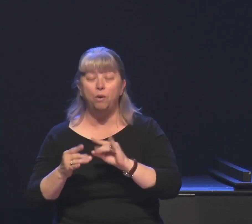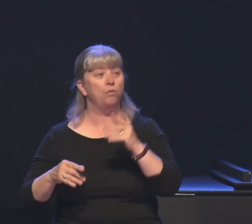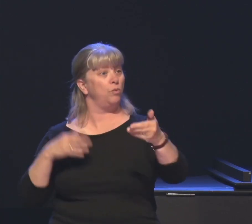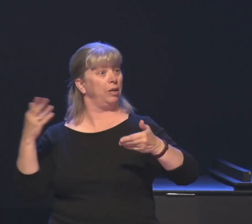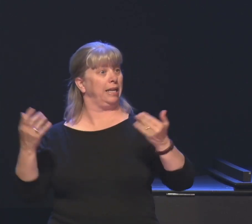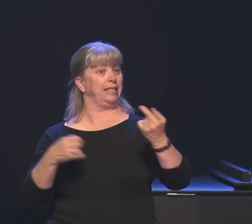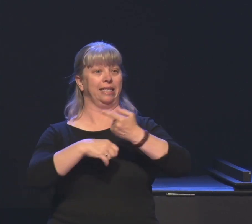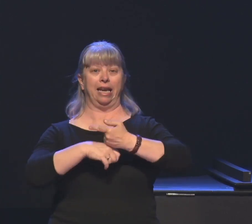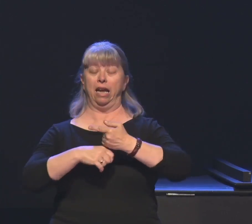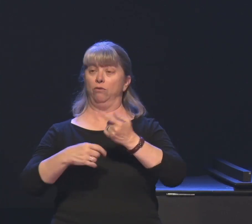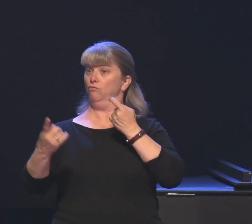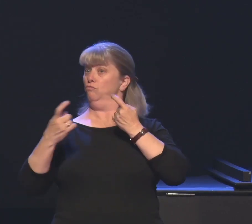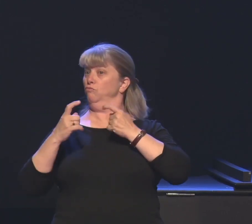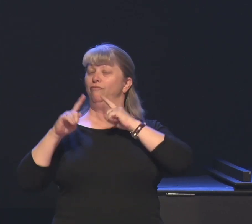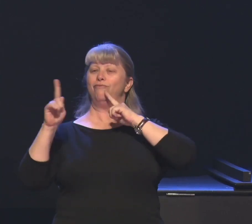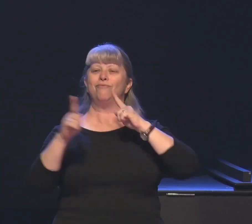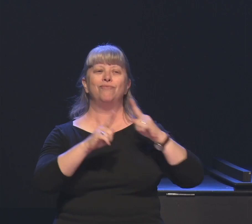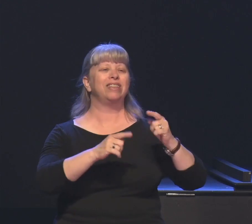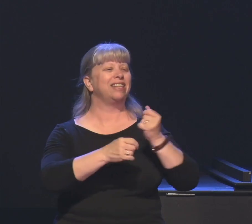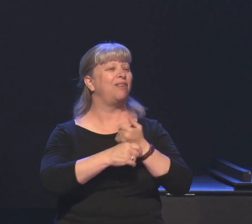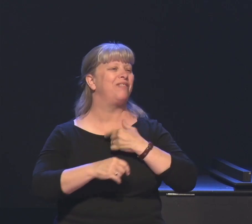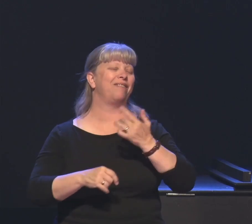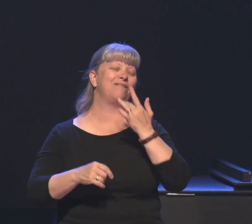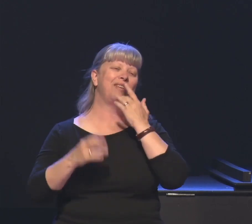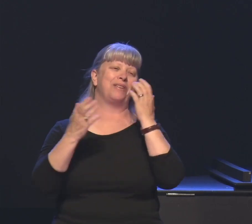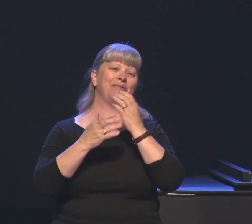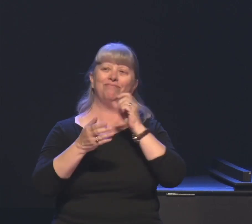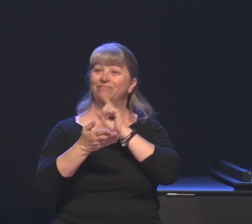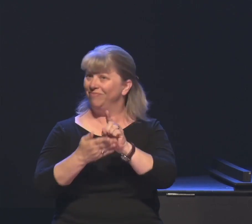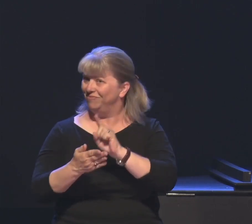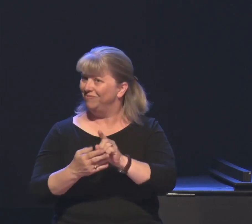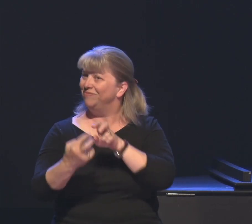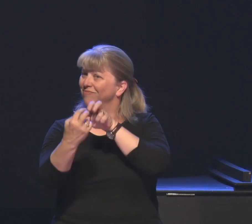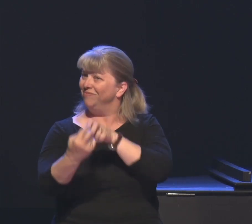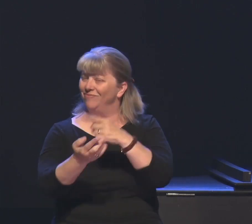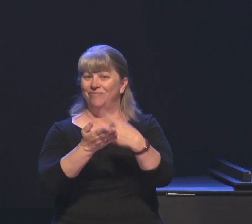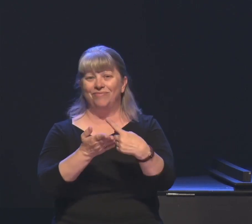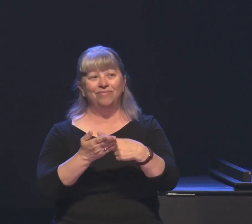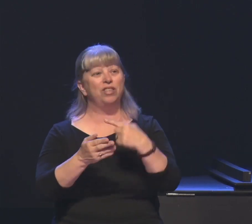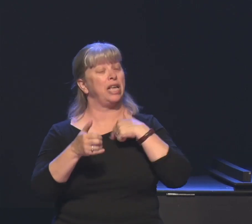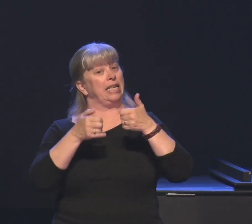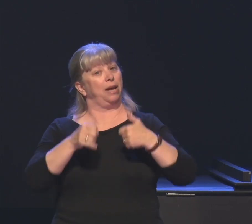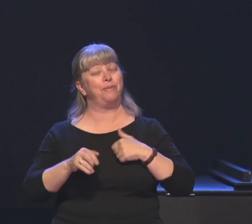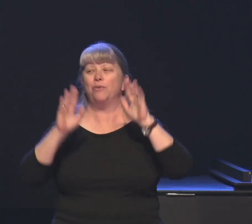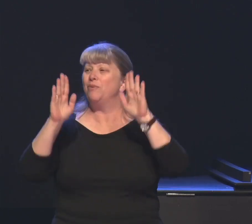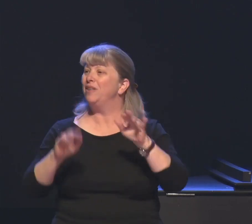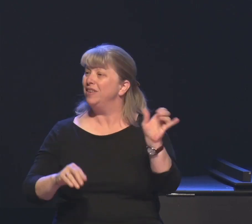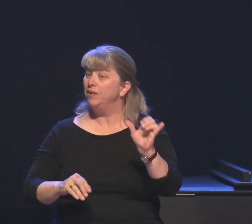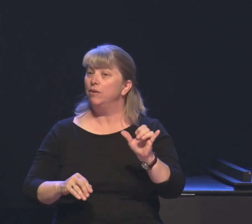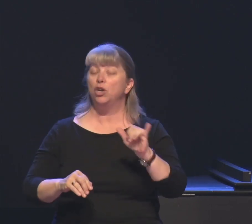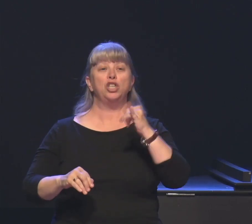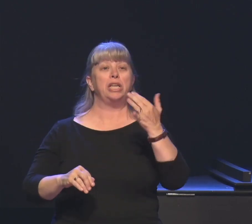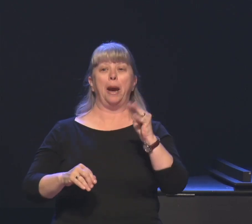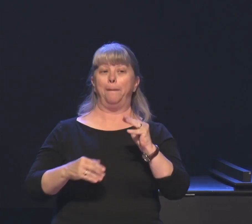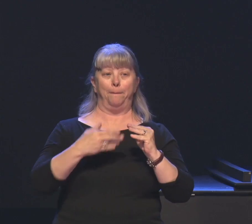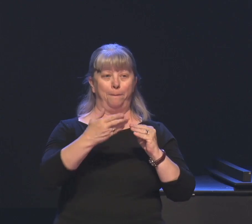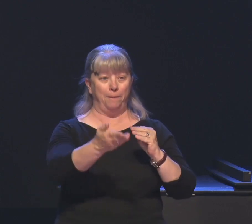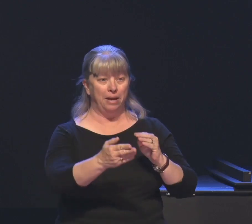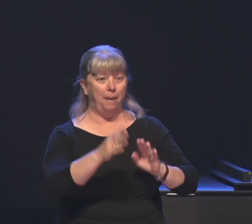to answer any of those questions, I love to. It's one of my favorite things to do every week. So just send me a text. That'd be wonderful. And Jim here